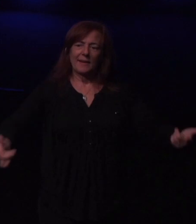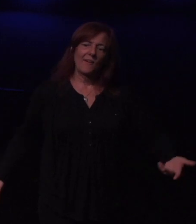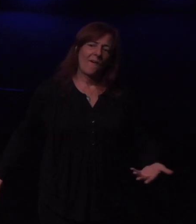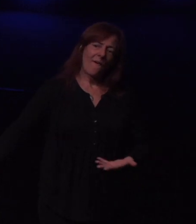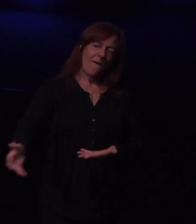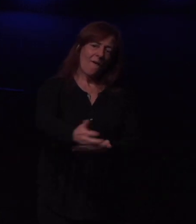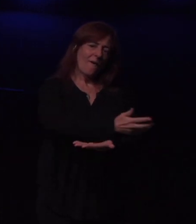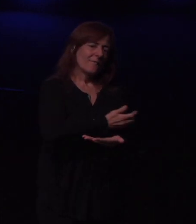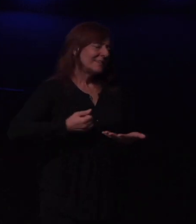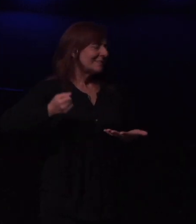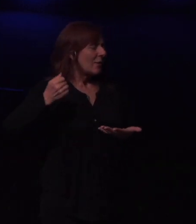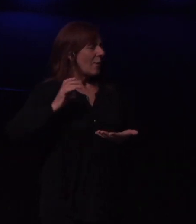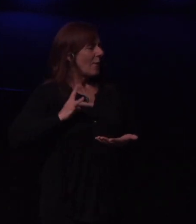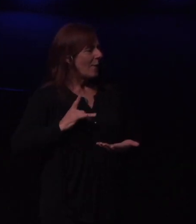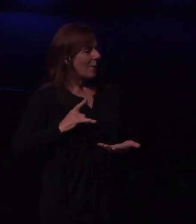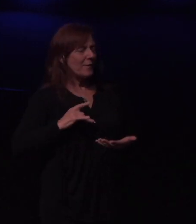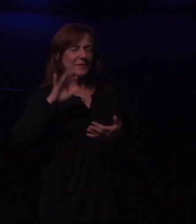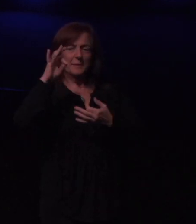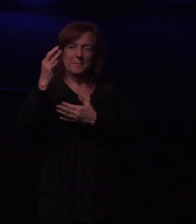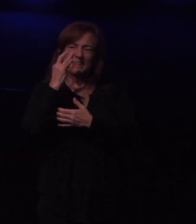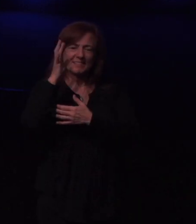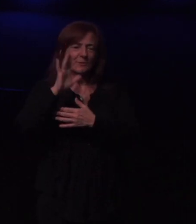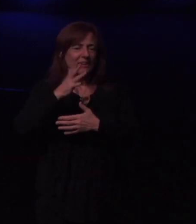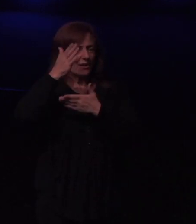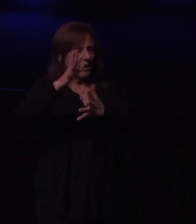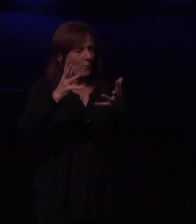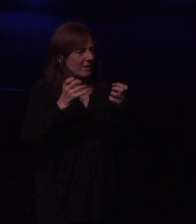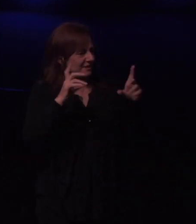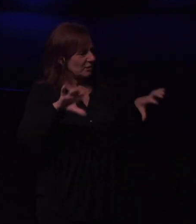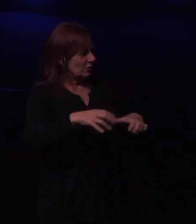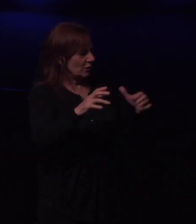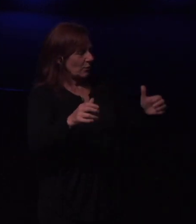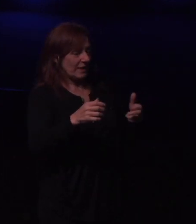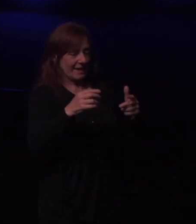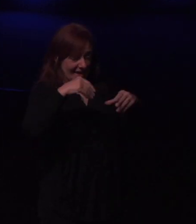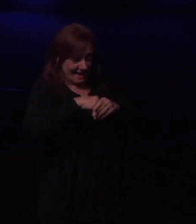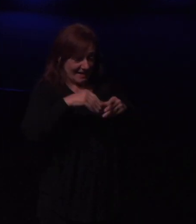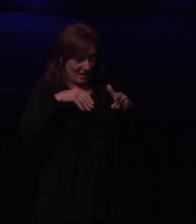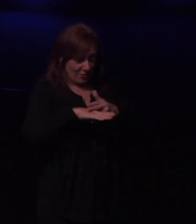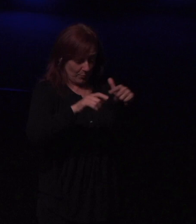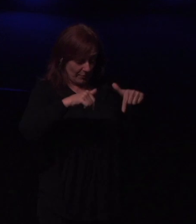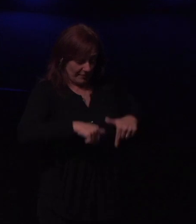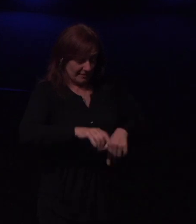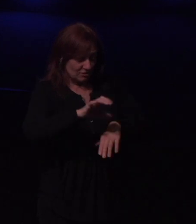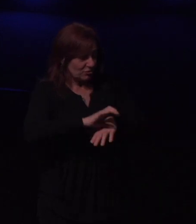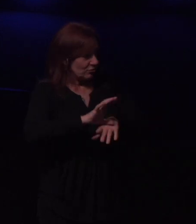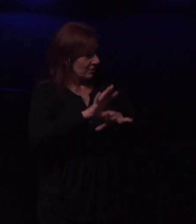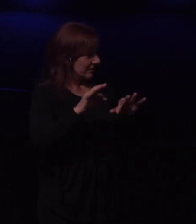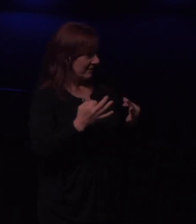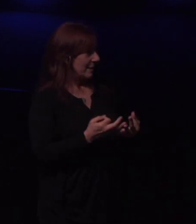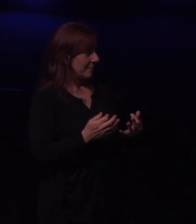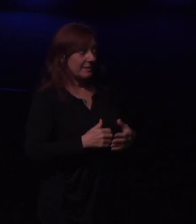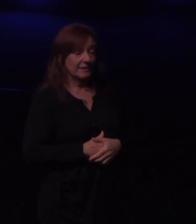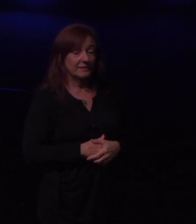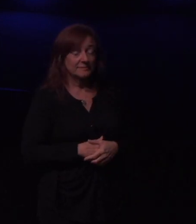to bring us, for the ministry that God really wants to do in and through this church family.